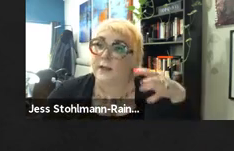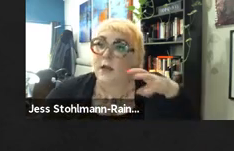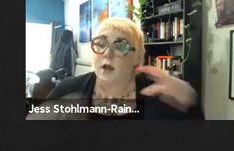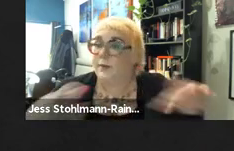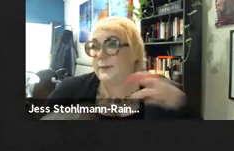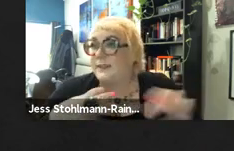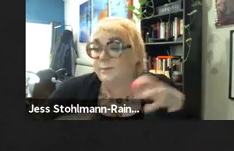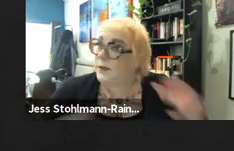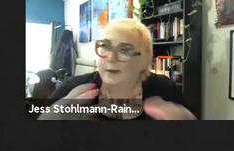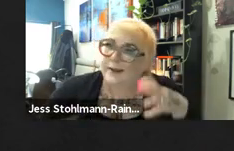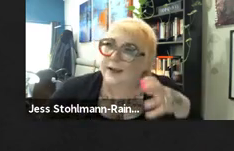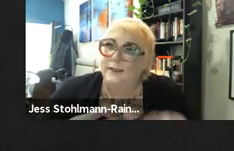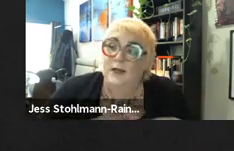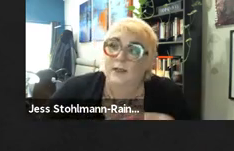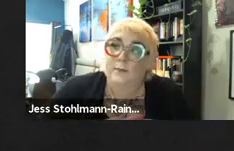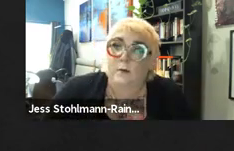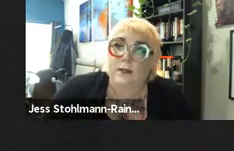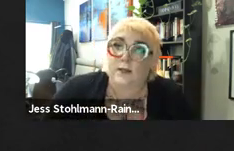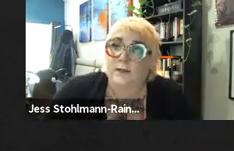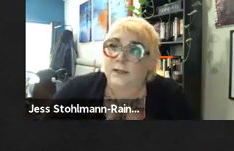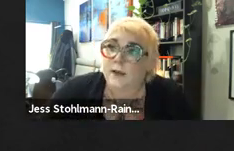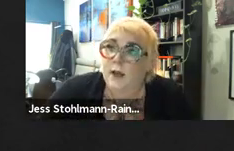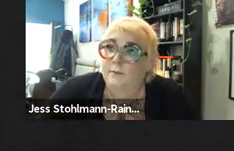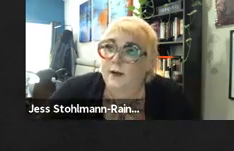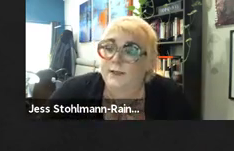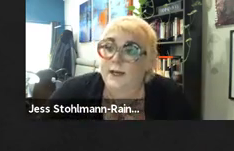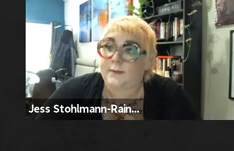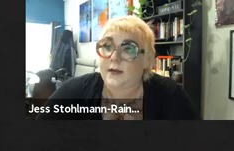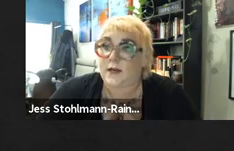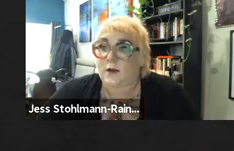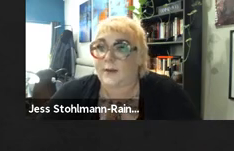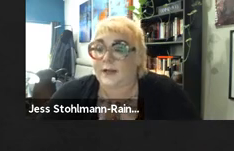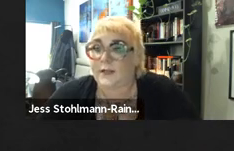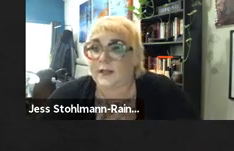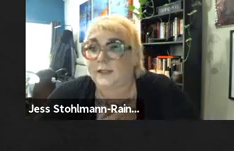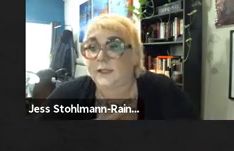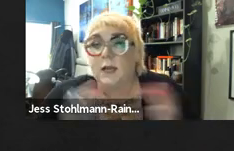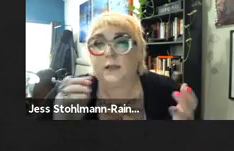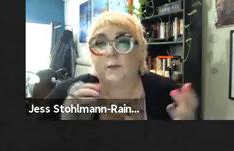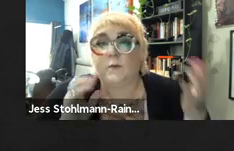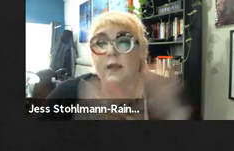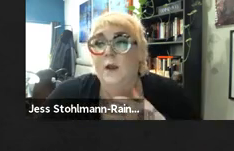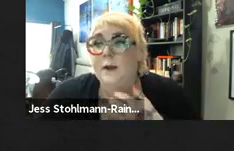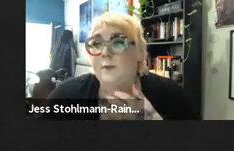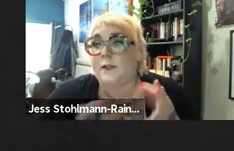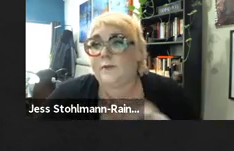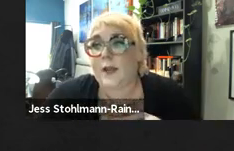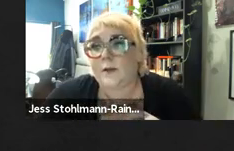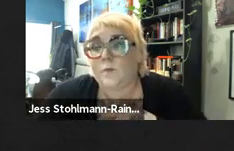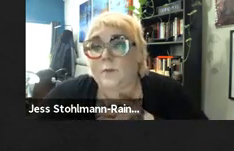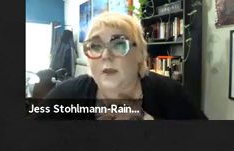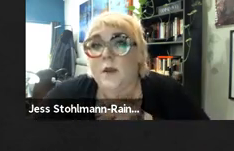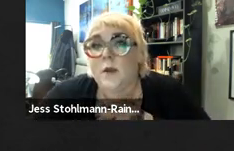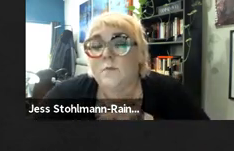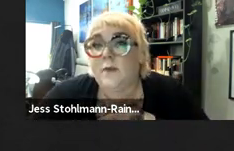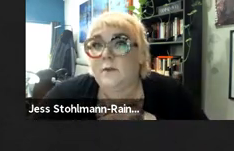provides um there's been some pushback and discussion about what that looks like but our state has made a determination that that's something we care about preserving